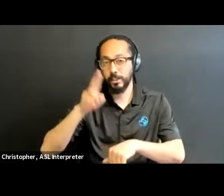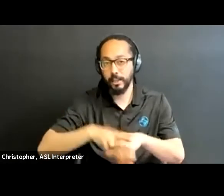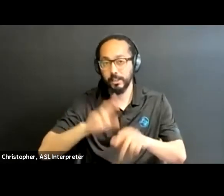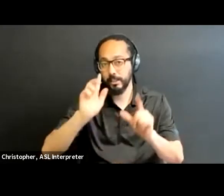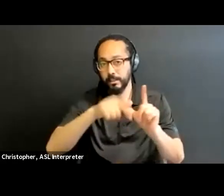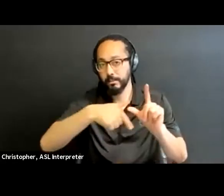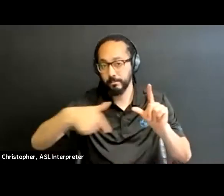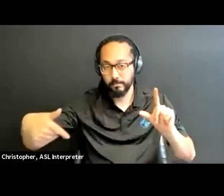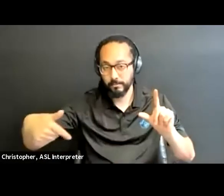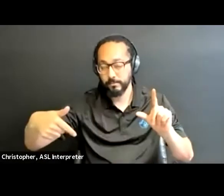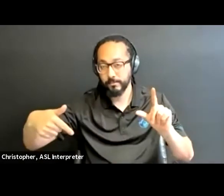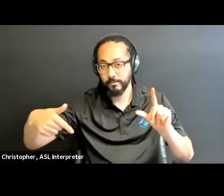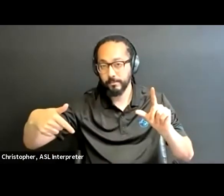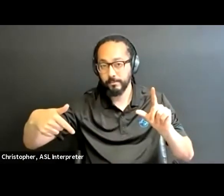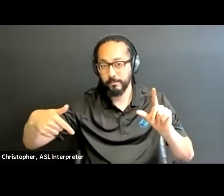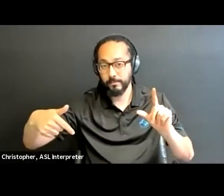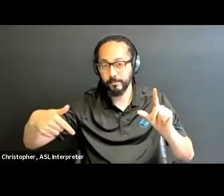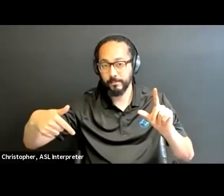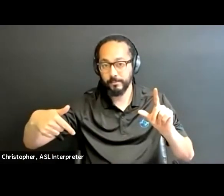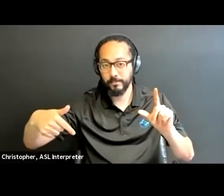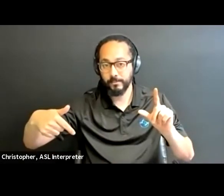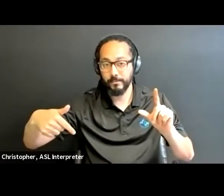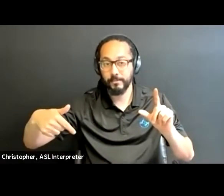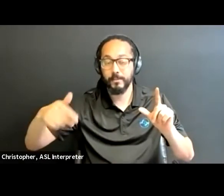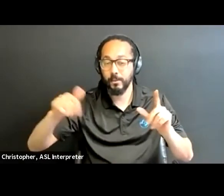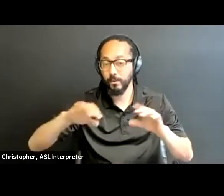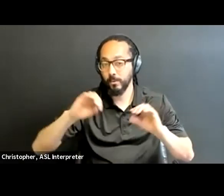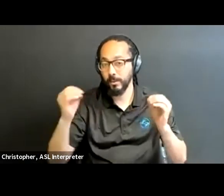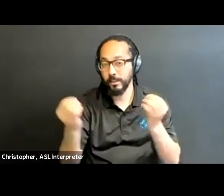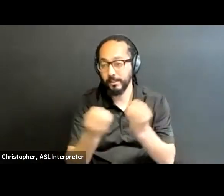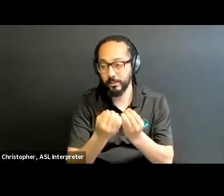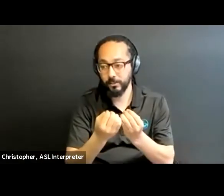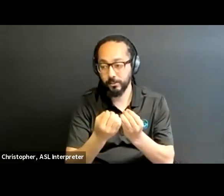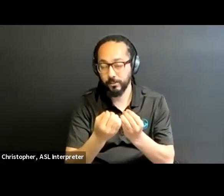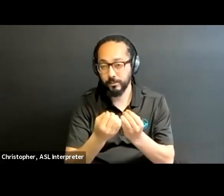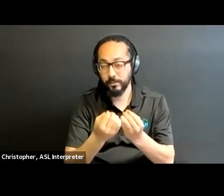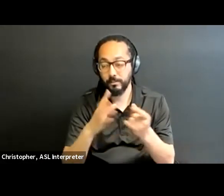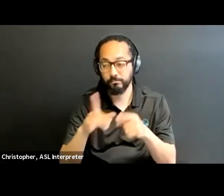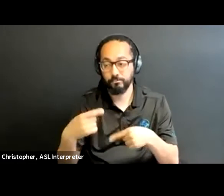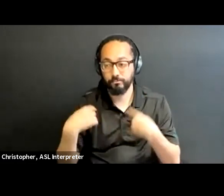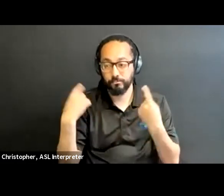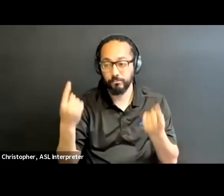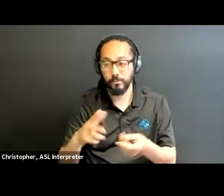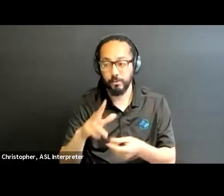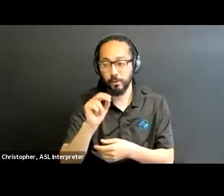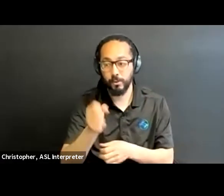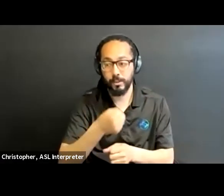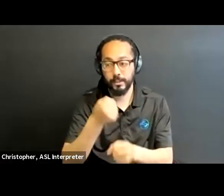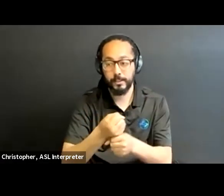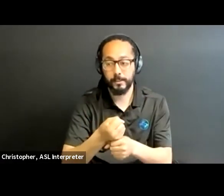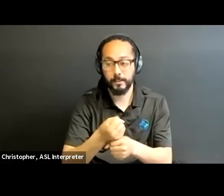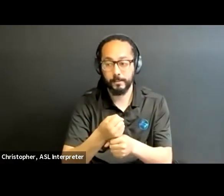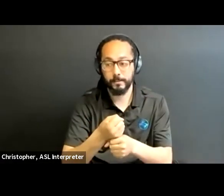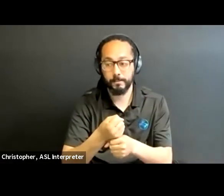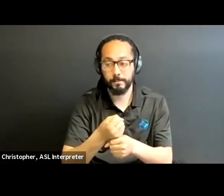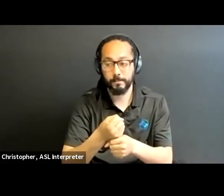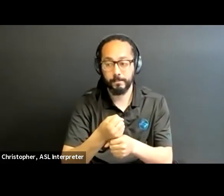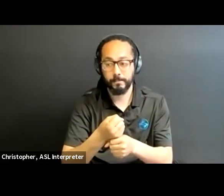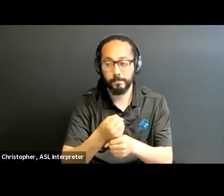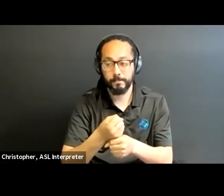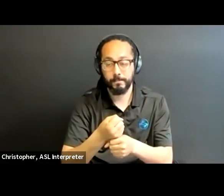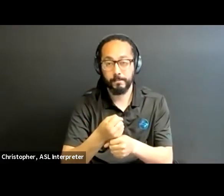LGBTQI2S or 2S LGBTQI organization for more than 30 years. Egale has been working to improve the lives